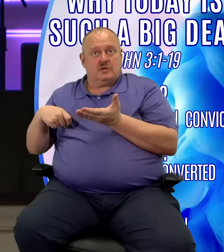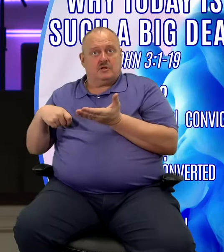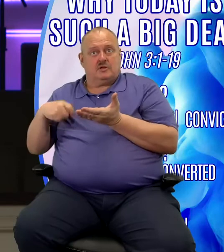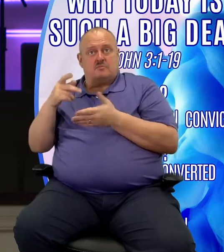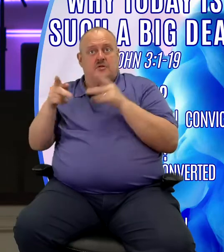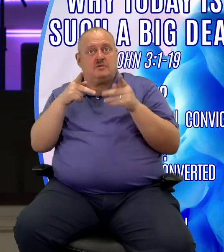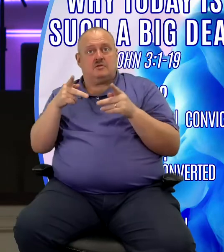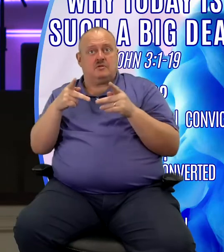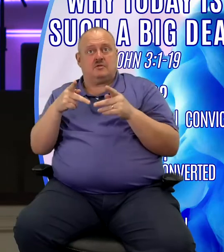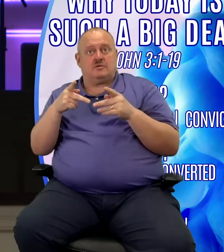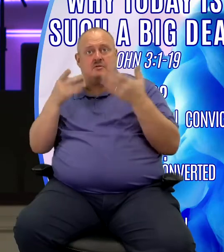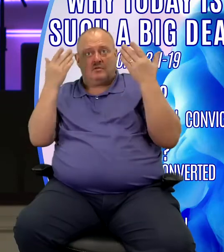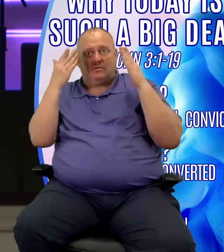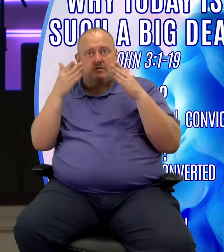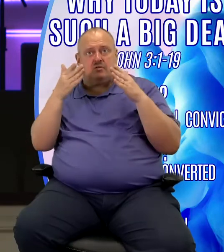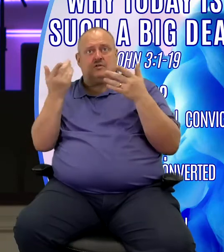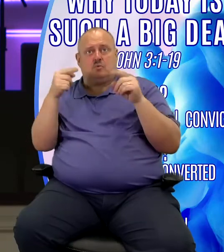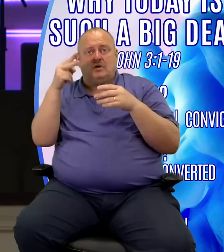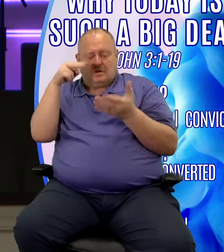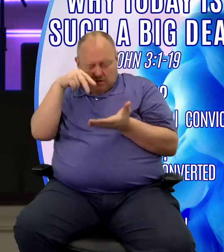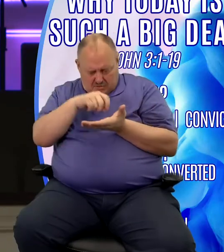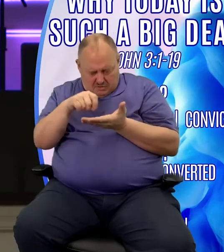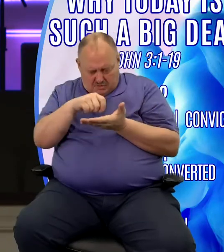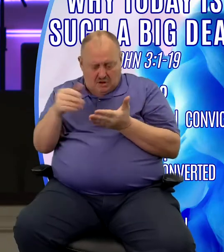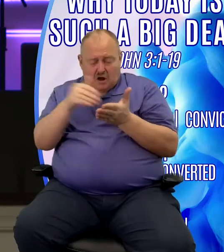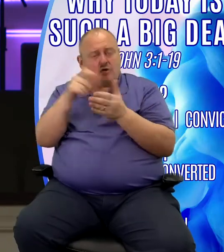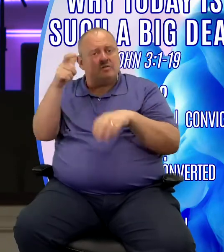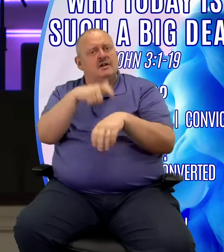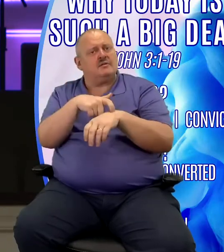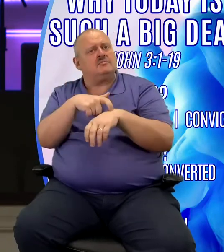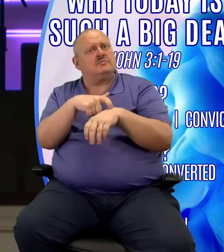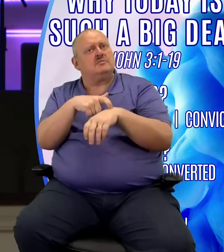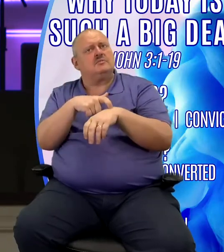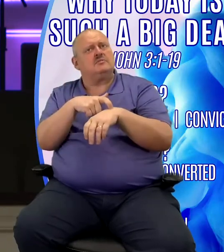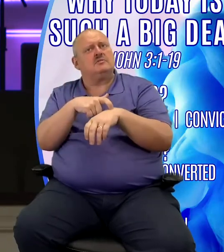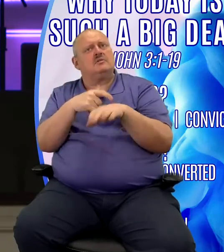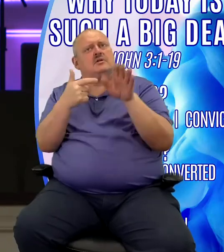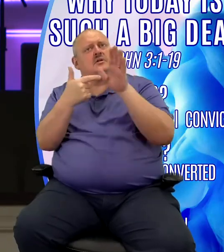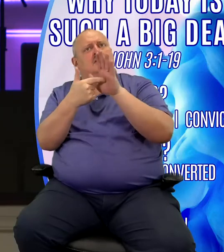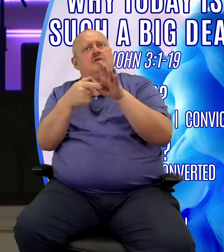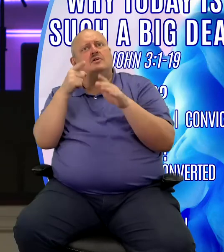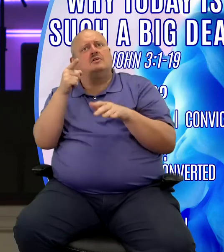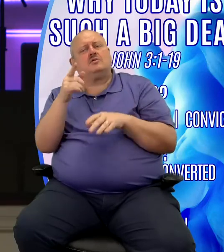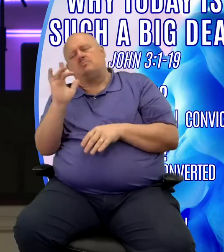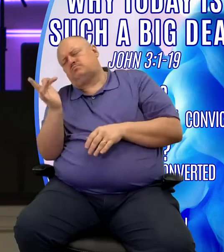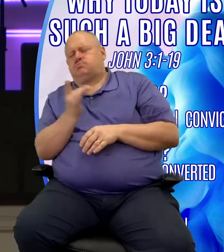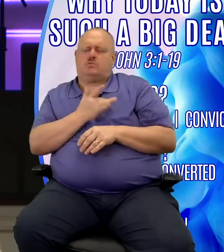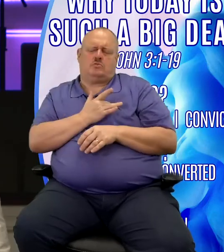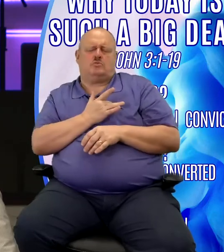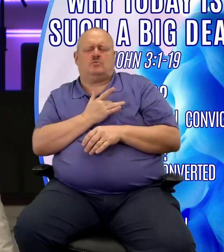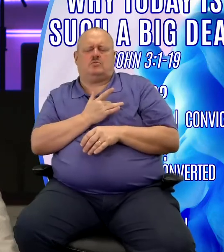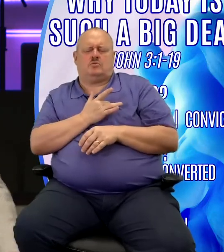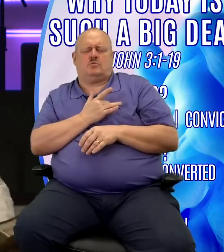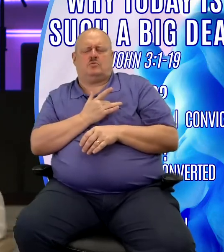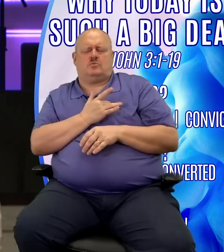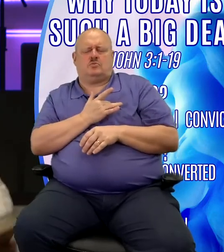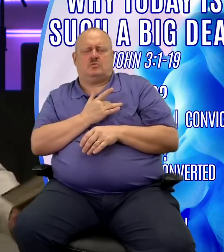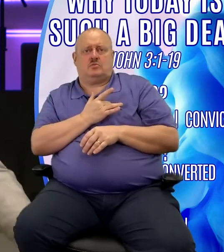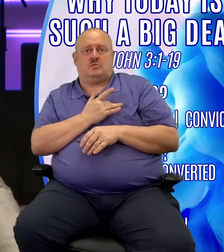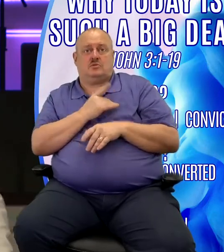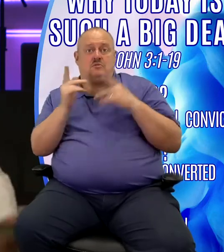you who may or may not be, when your head is down, oftentimes it is a sign that you are convicted. You know, those